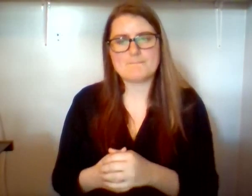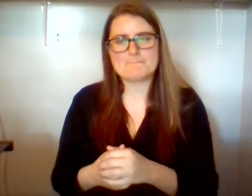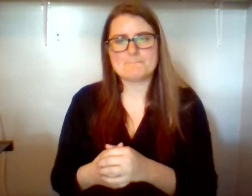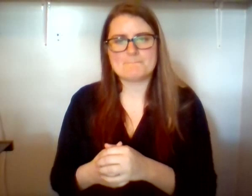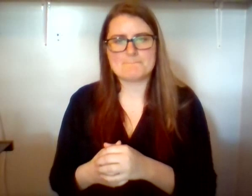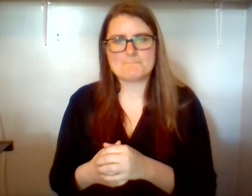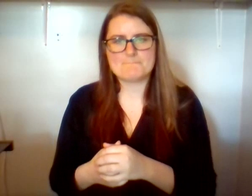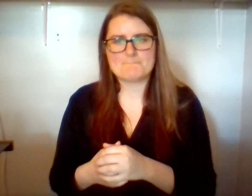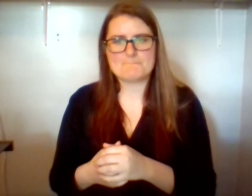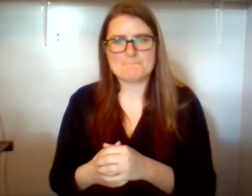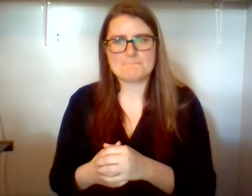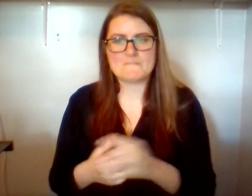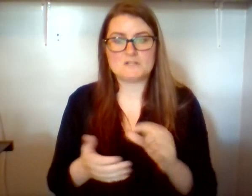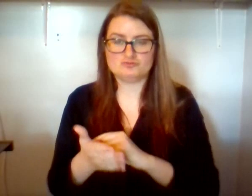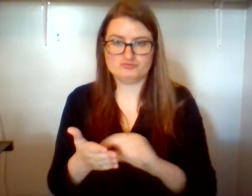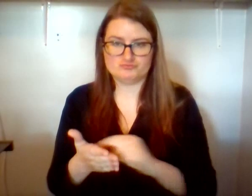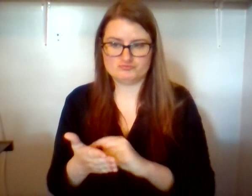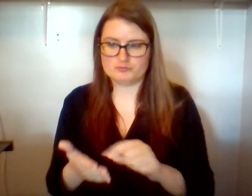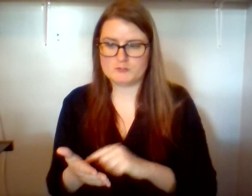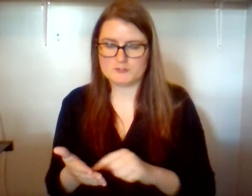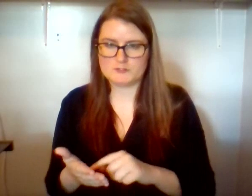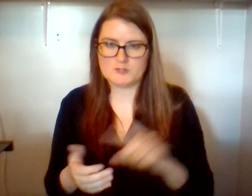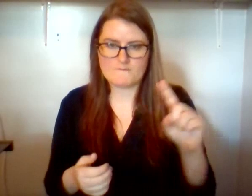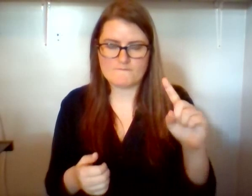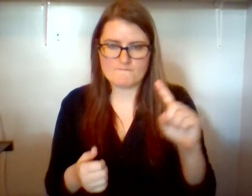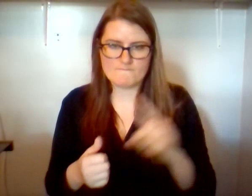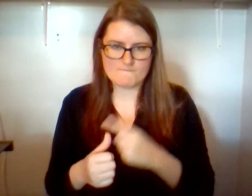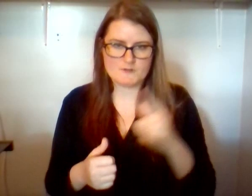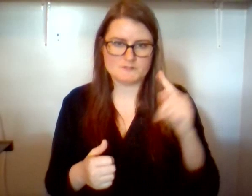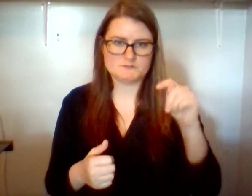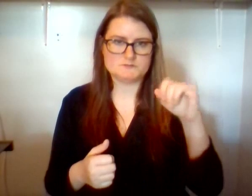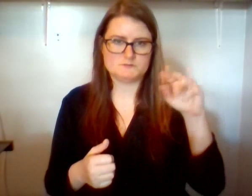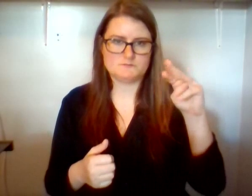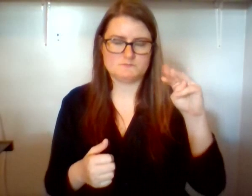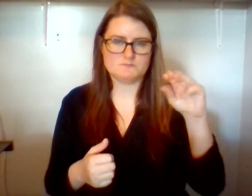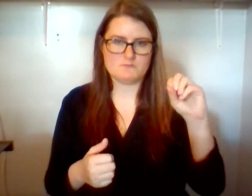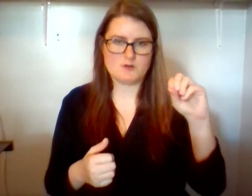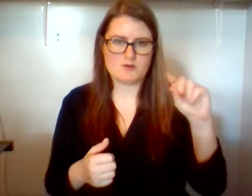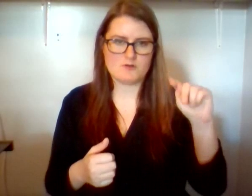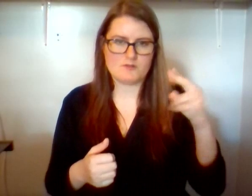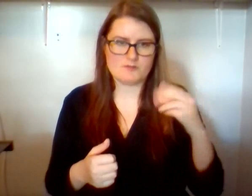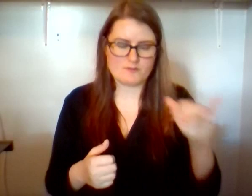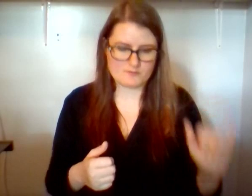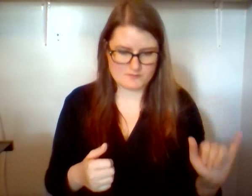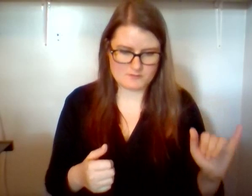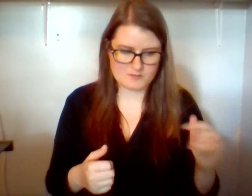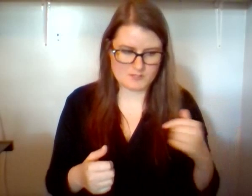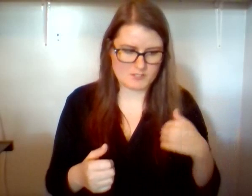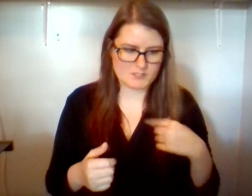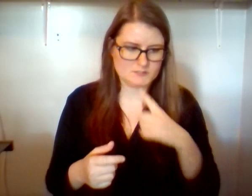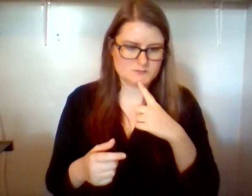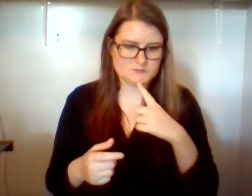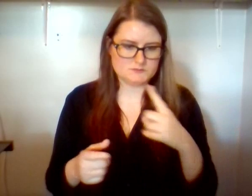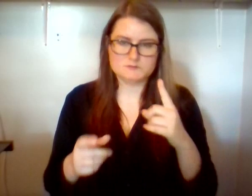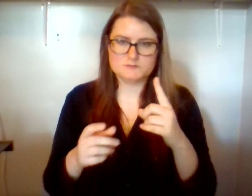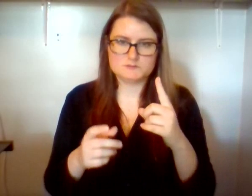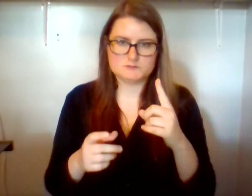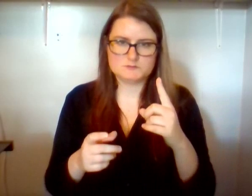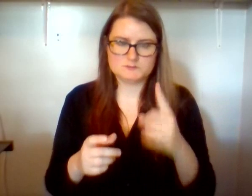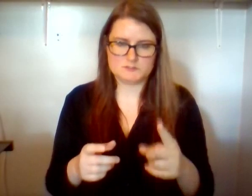1 Timothy 4:3, the days are coming when people are going to forbid to eat certain things and marry, because Mary's got that ugly stuff called sex in it. And